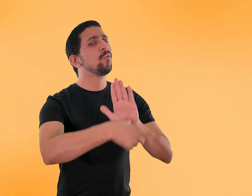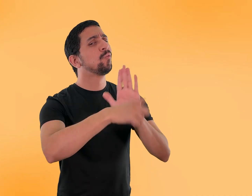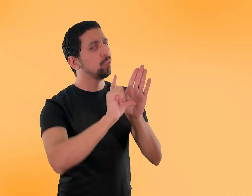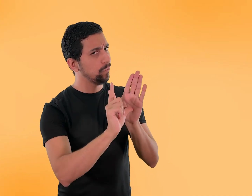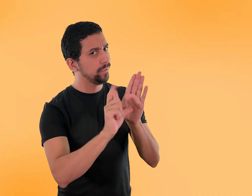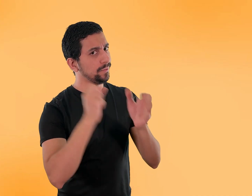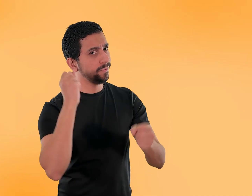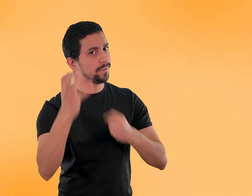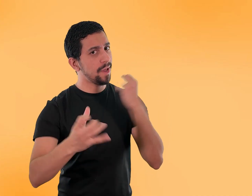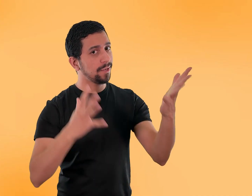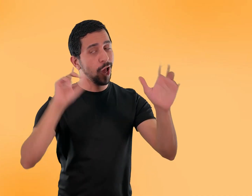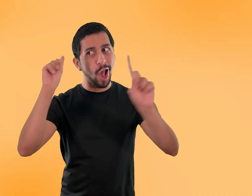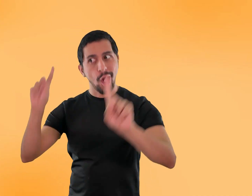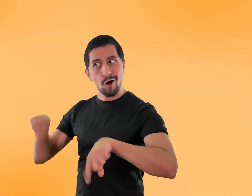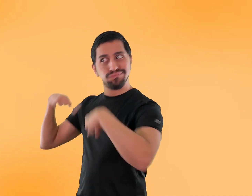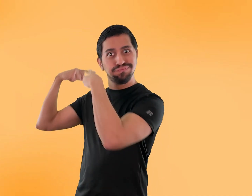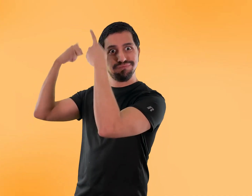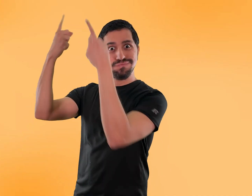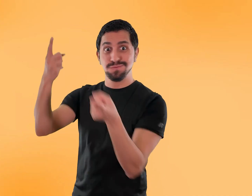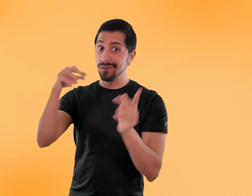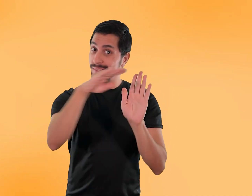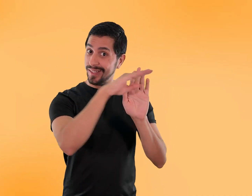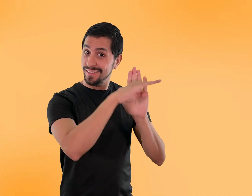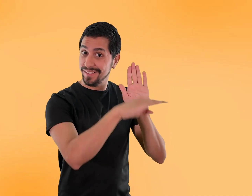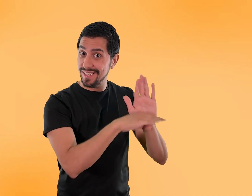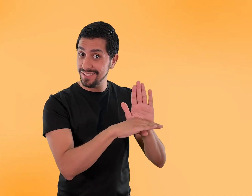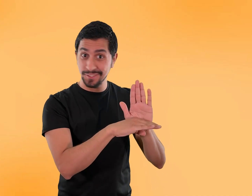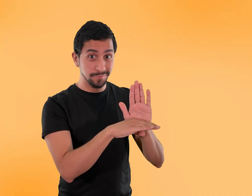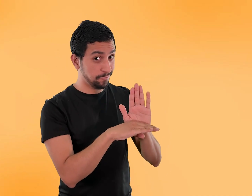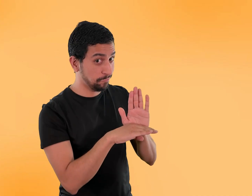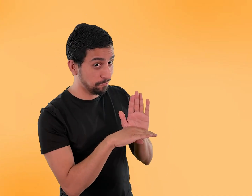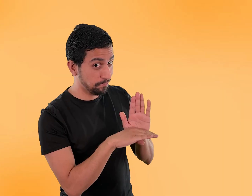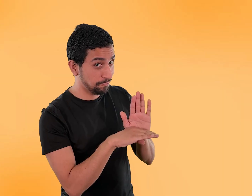let's review some signs from our last lesson.